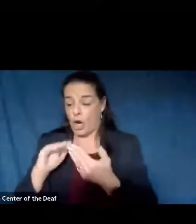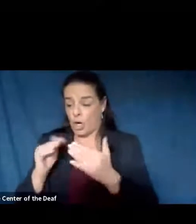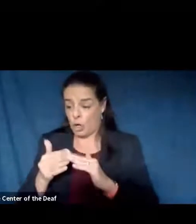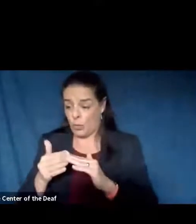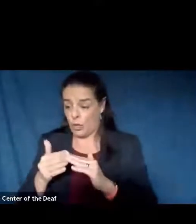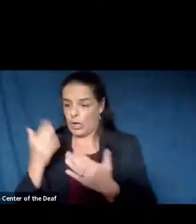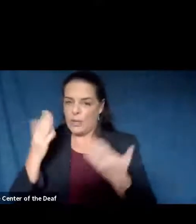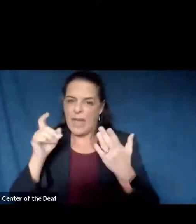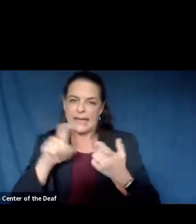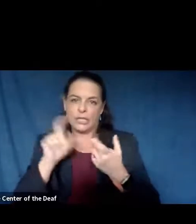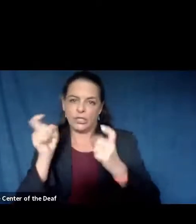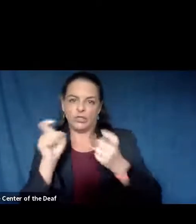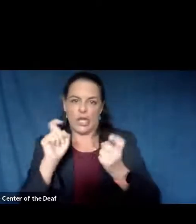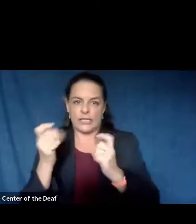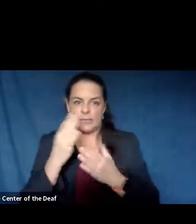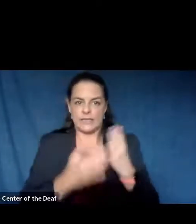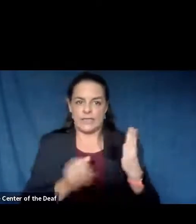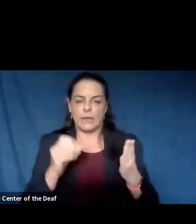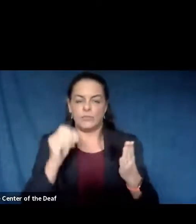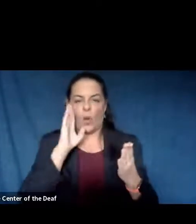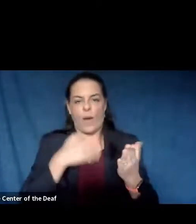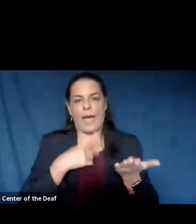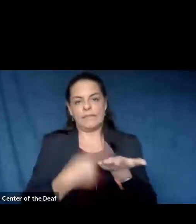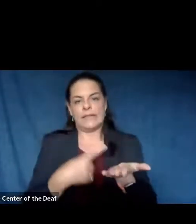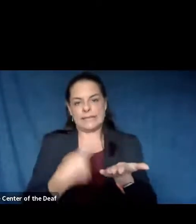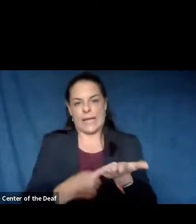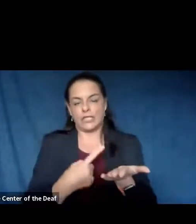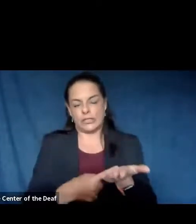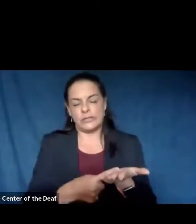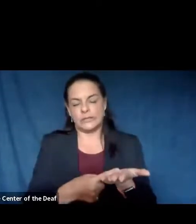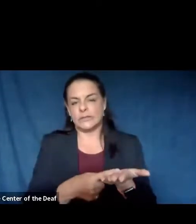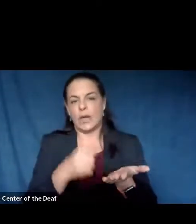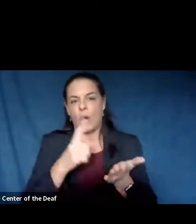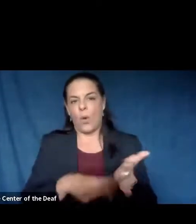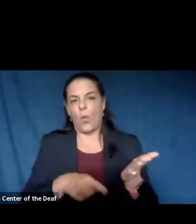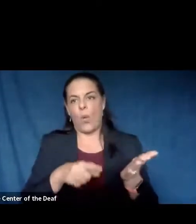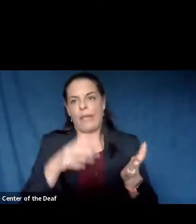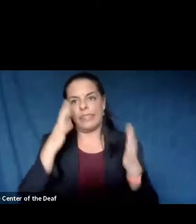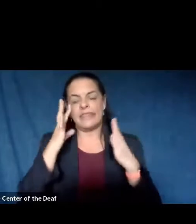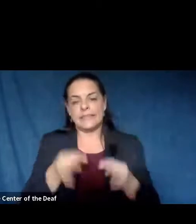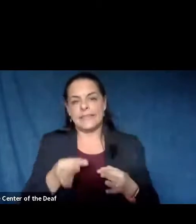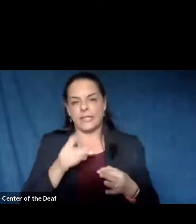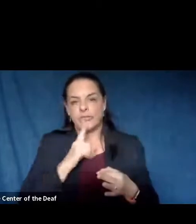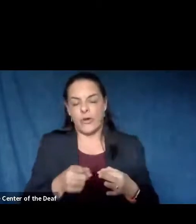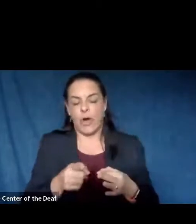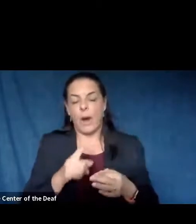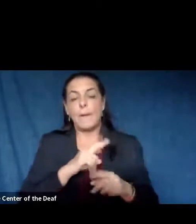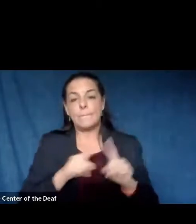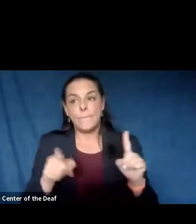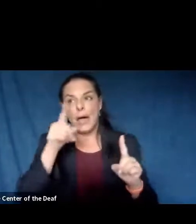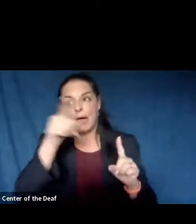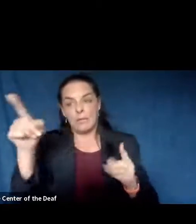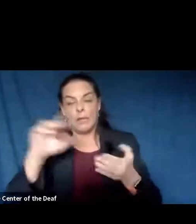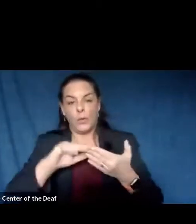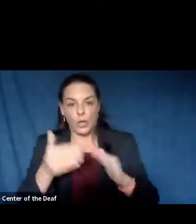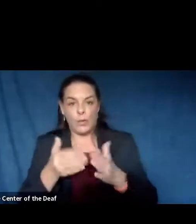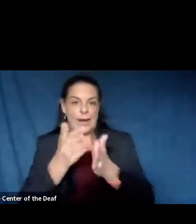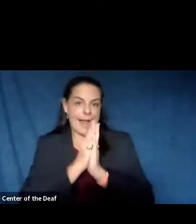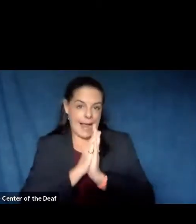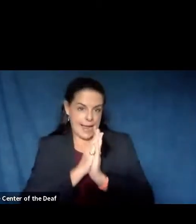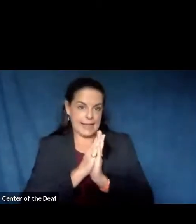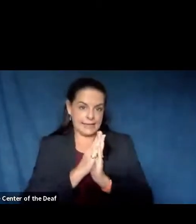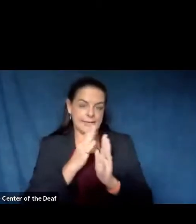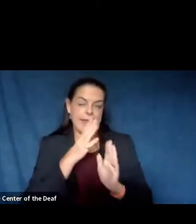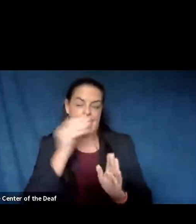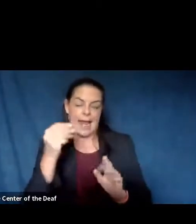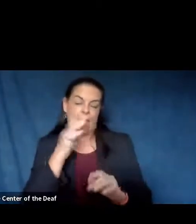may need to be some adjustments there. So there'll be some discussions moving forward on what those end up being, but the request was from the community overall and from the